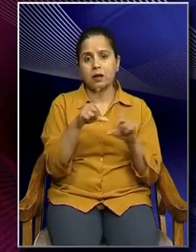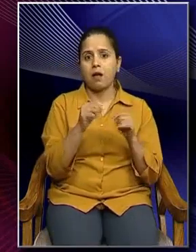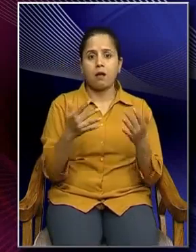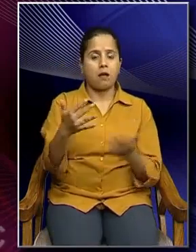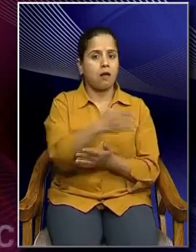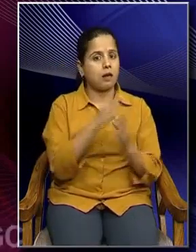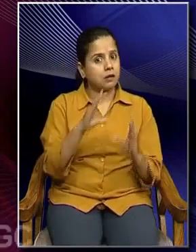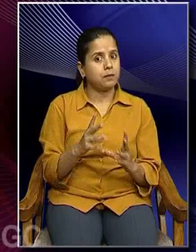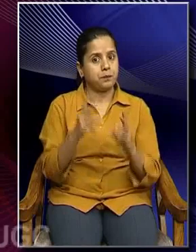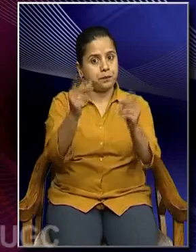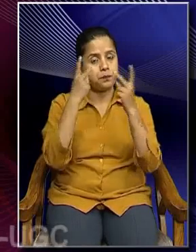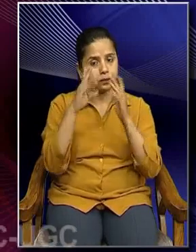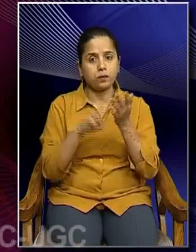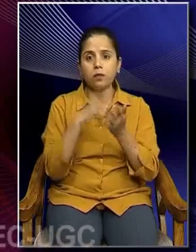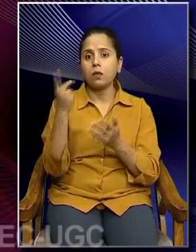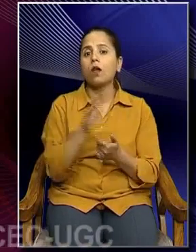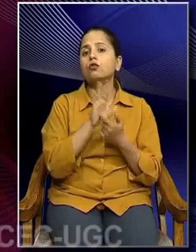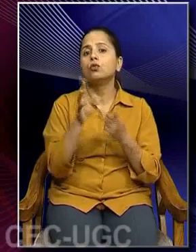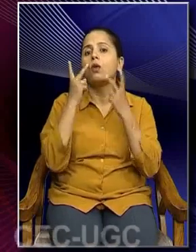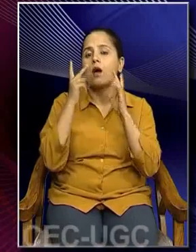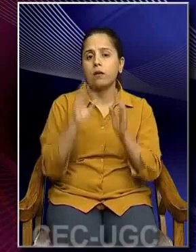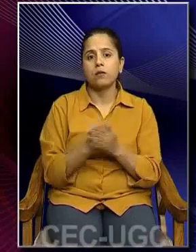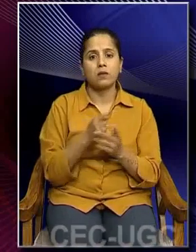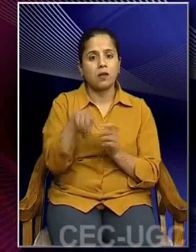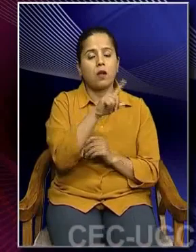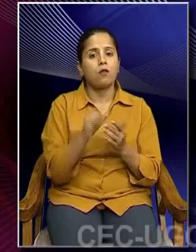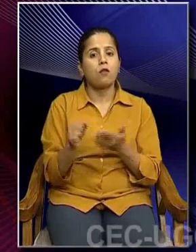census and various national representative surveys that the